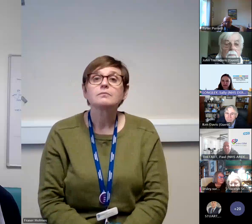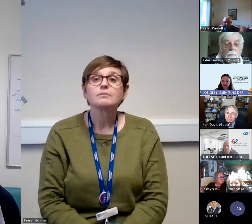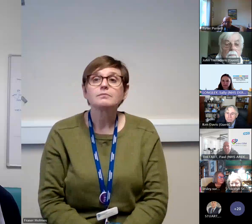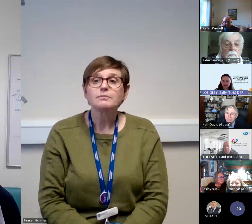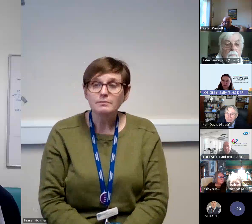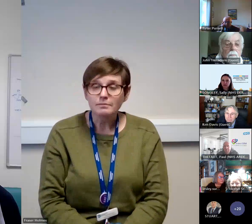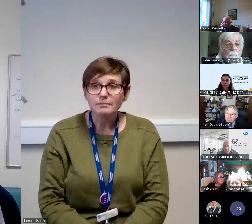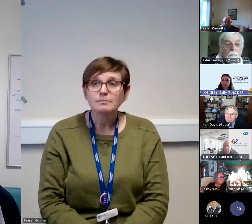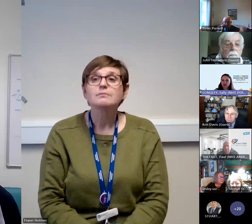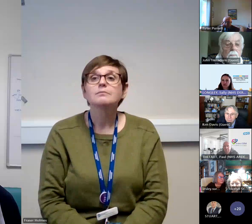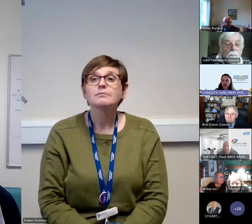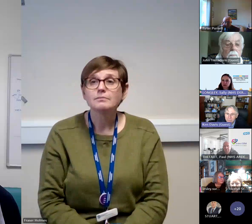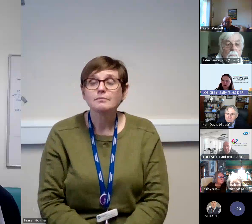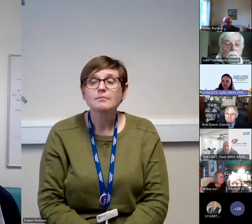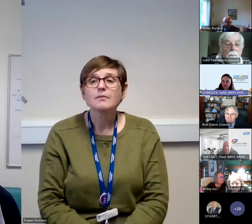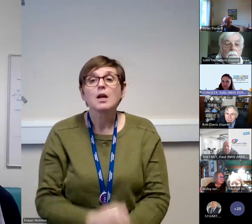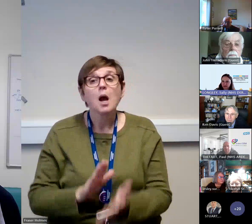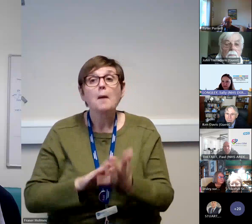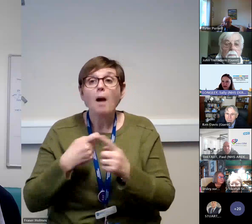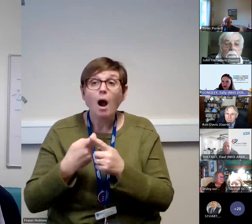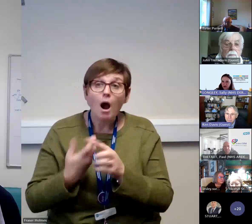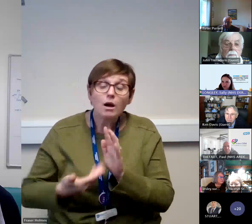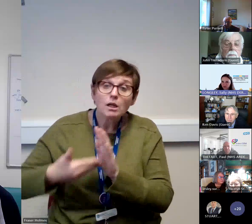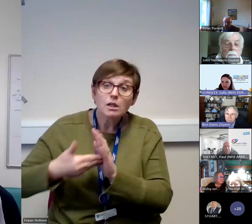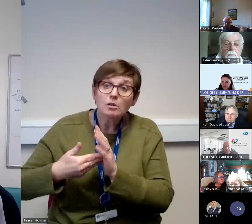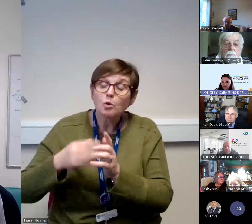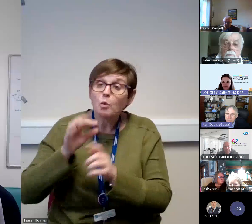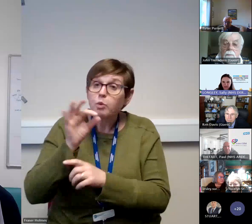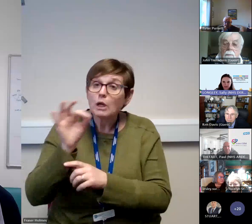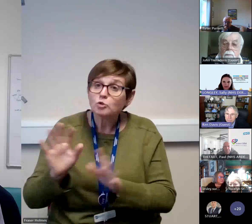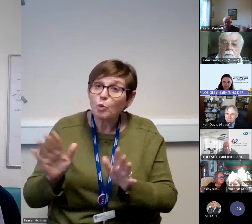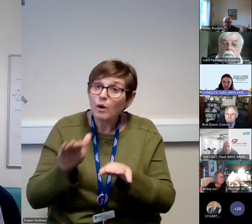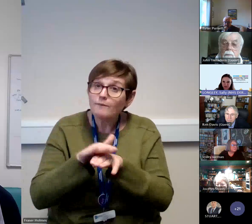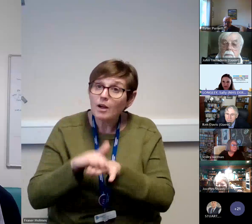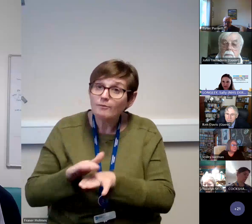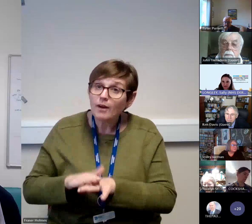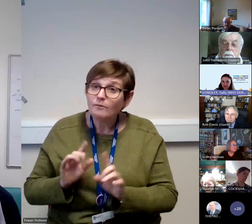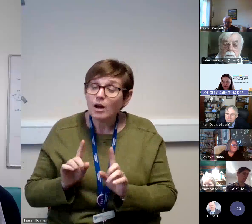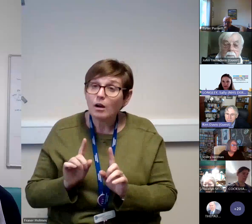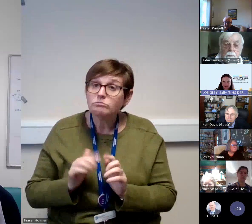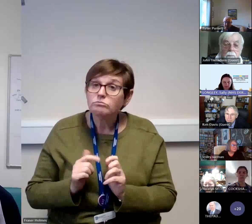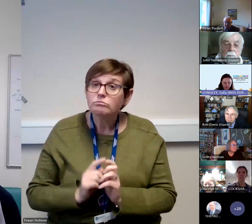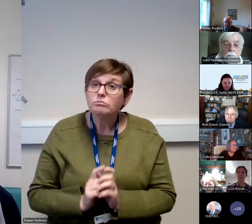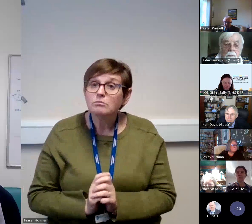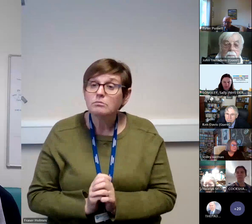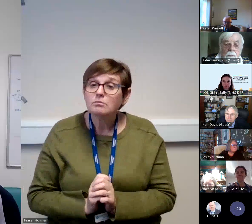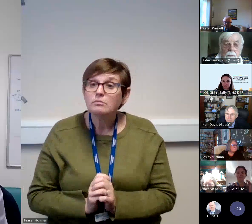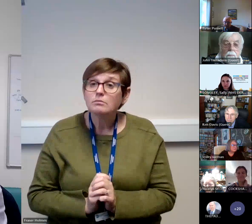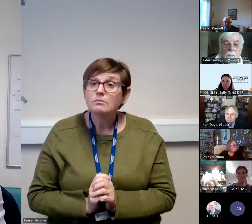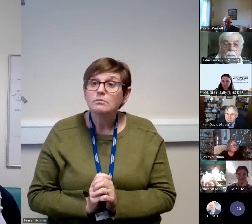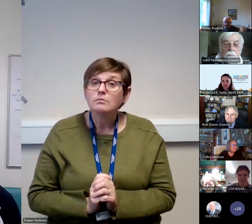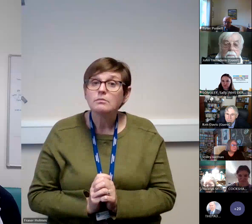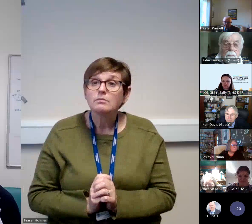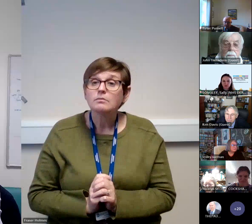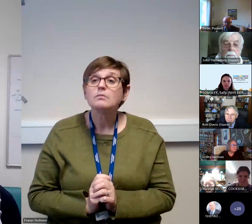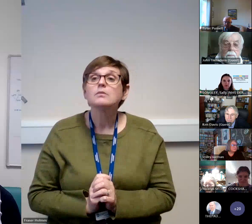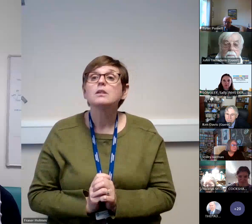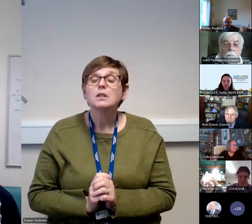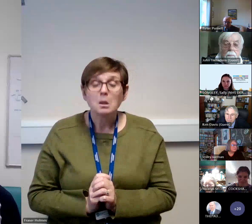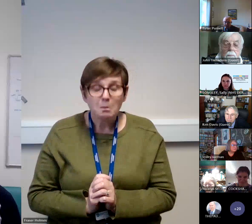Thanks, Mike. Mark, are there any more questions in the chat, or have we covered most of those off now?